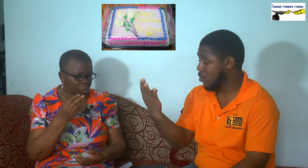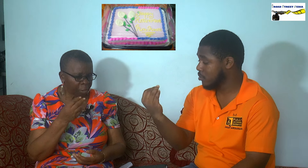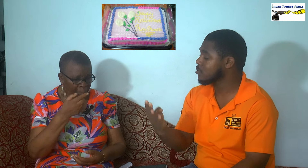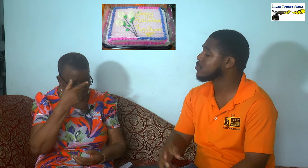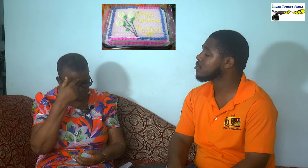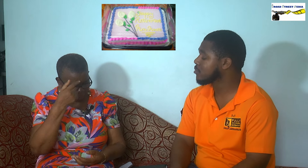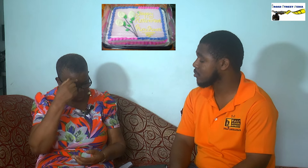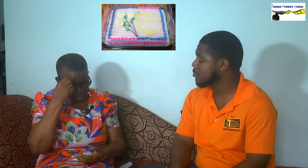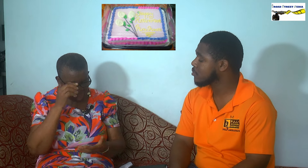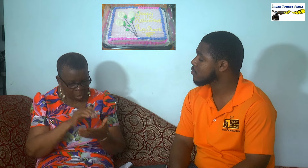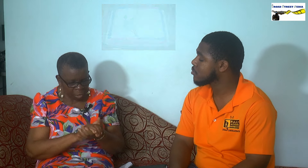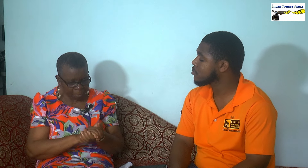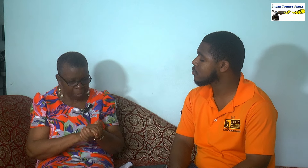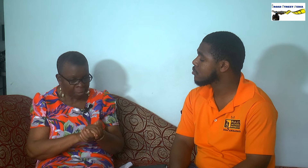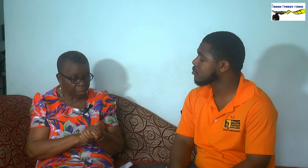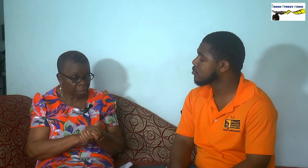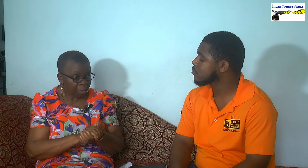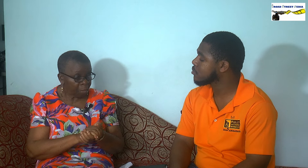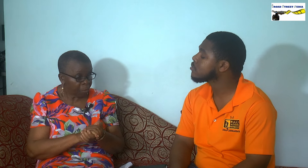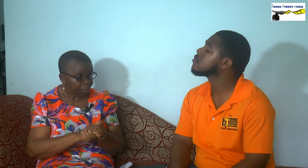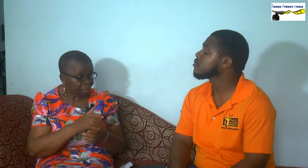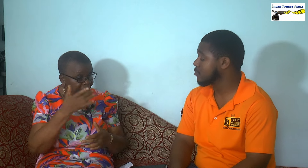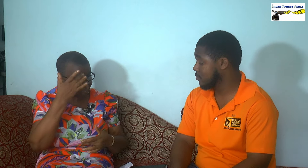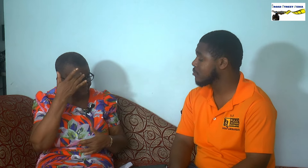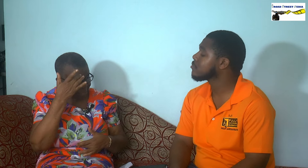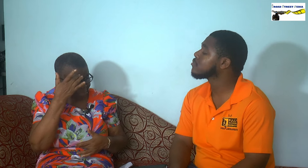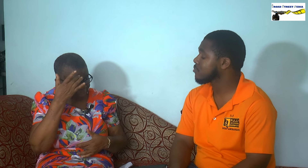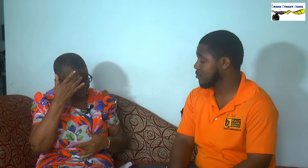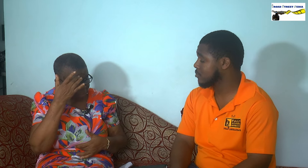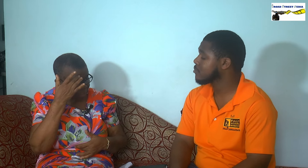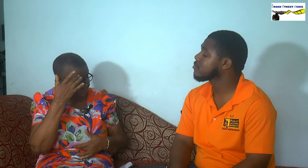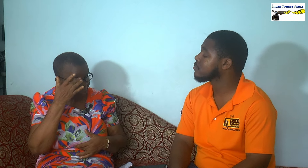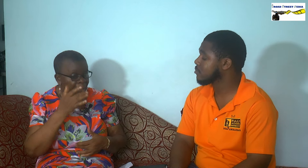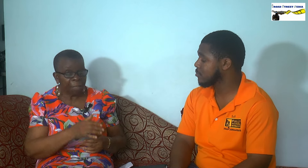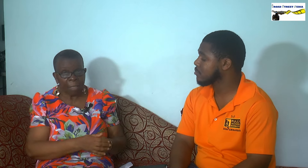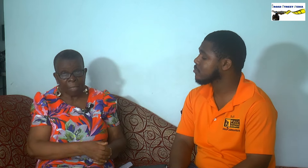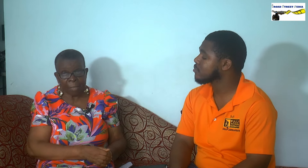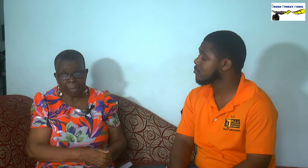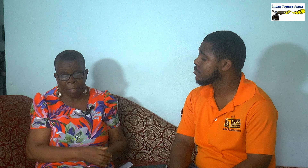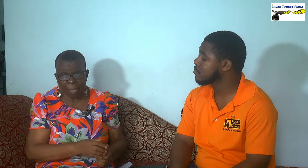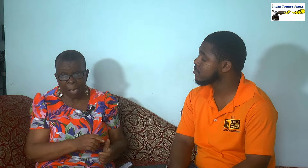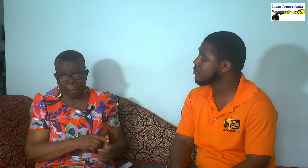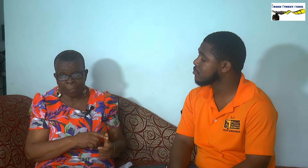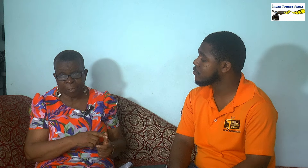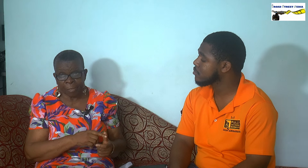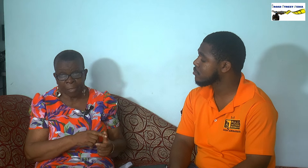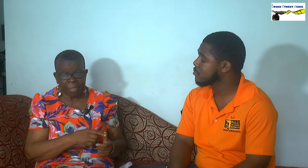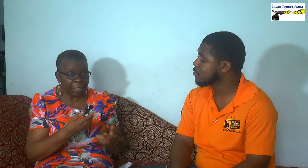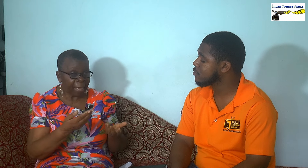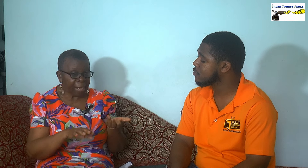2014 because my husband was ill. And after he died,